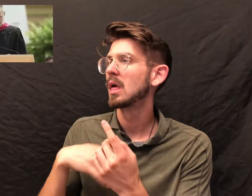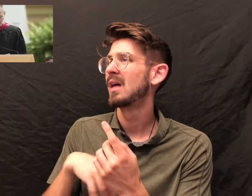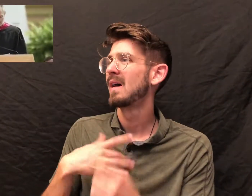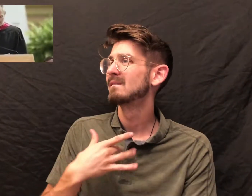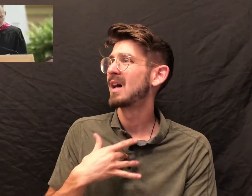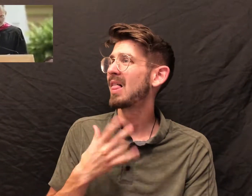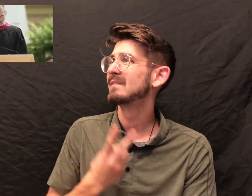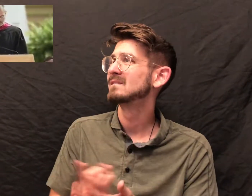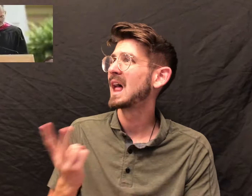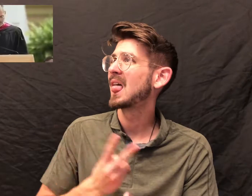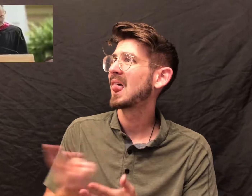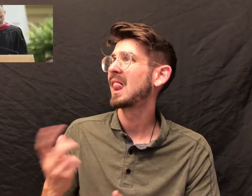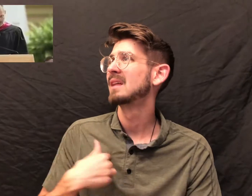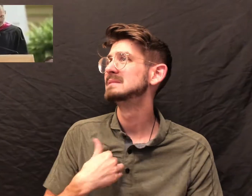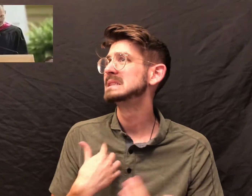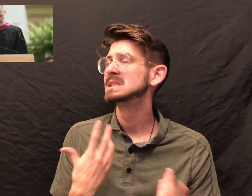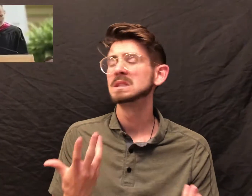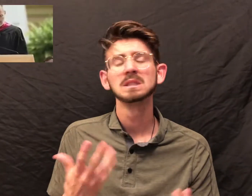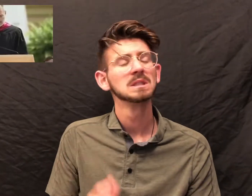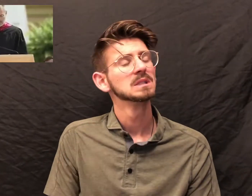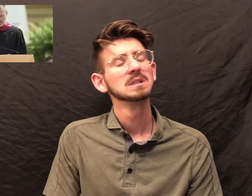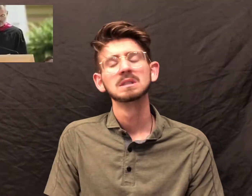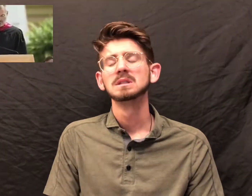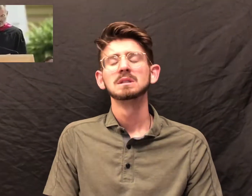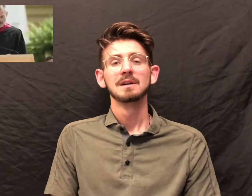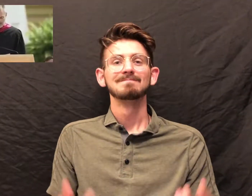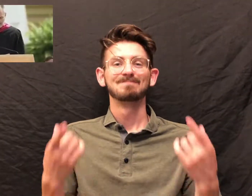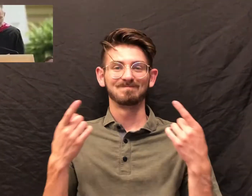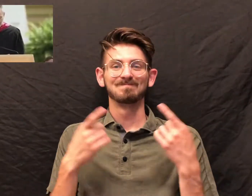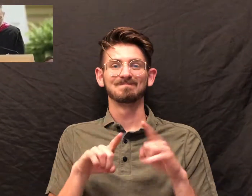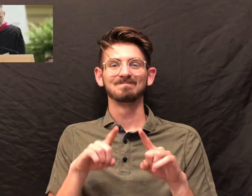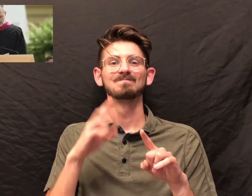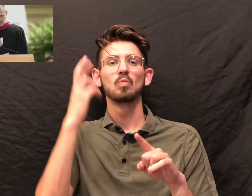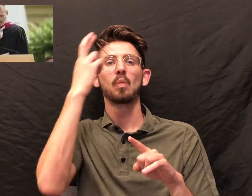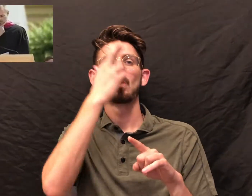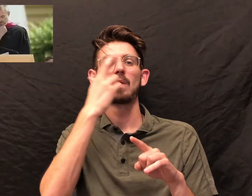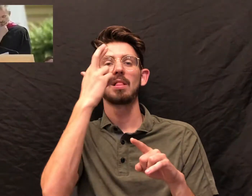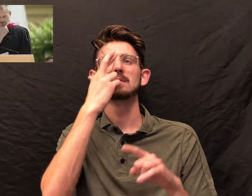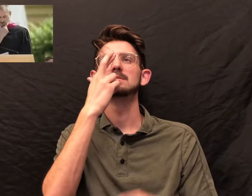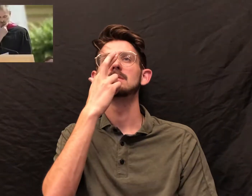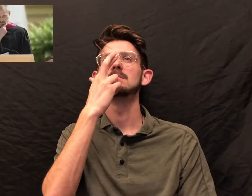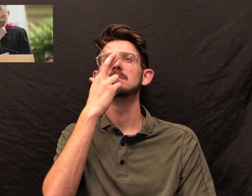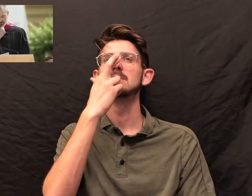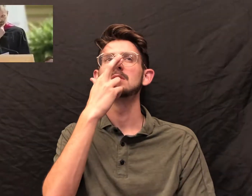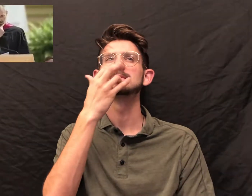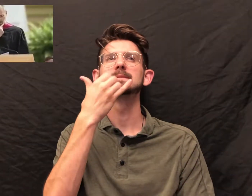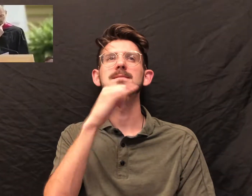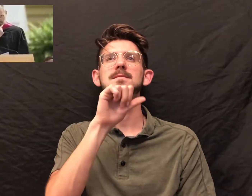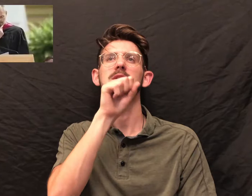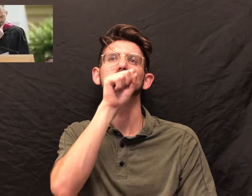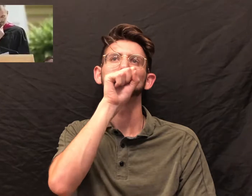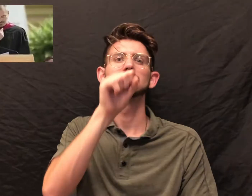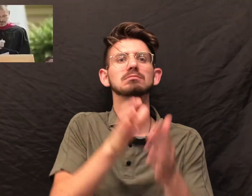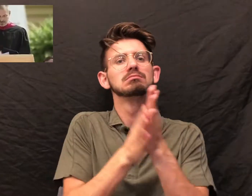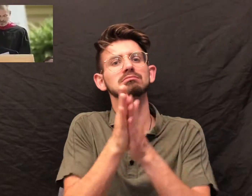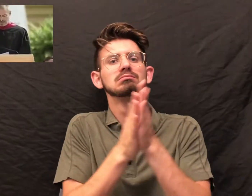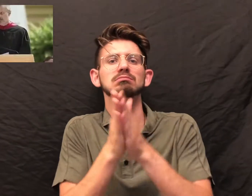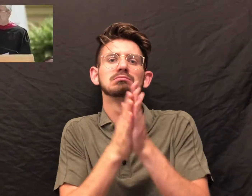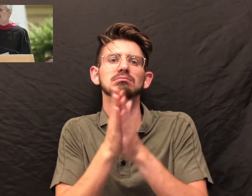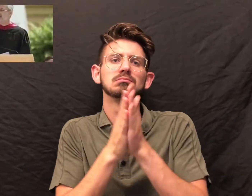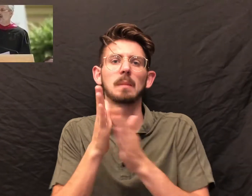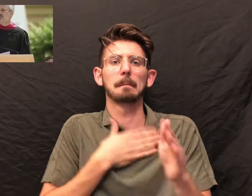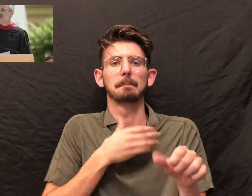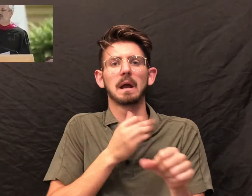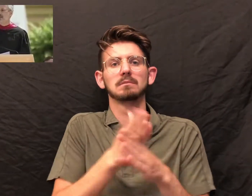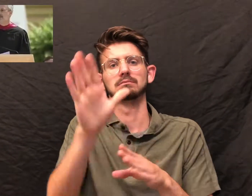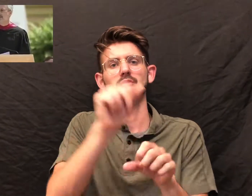valley. But something slowly began to dawn on me. I still loved what I did. The turn of